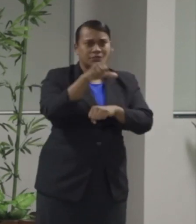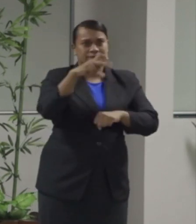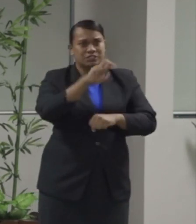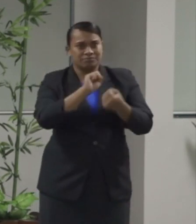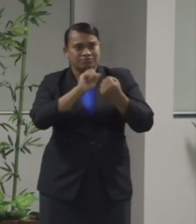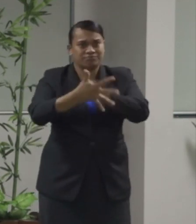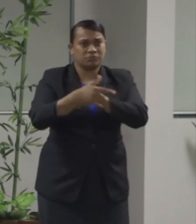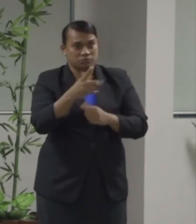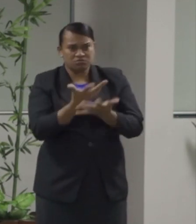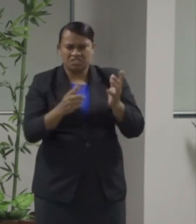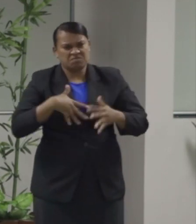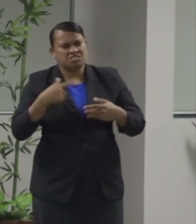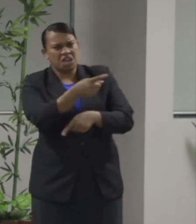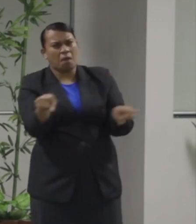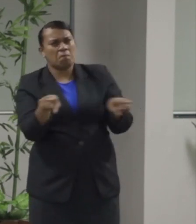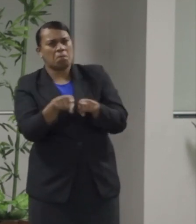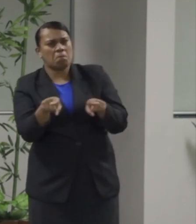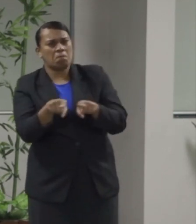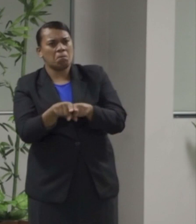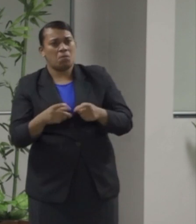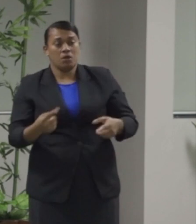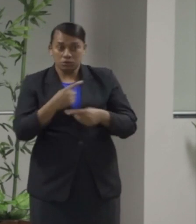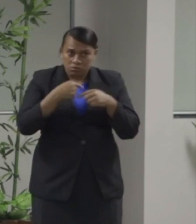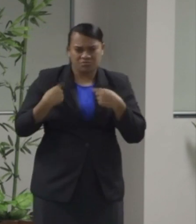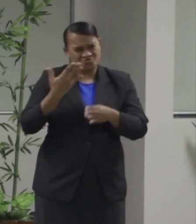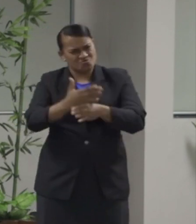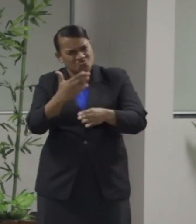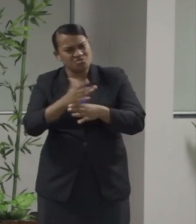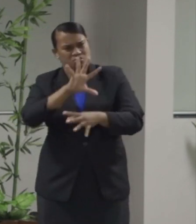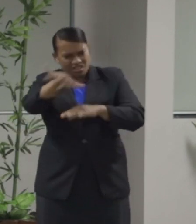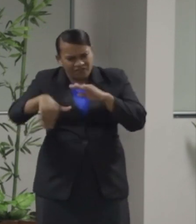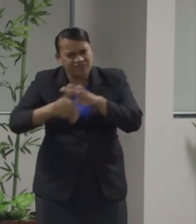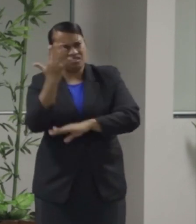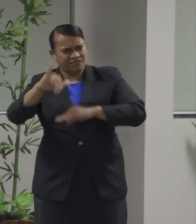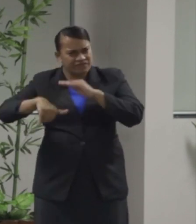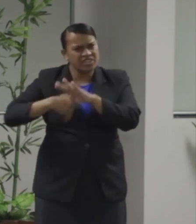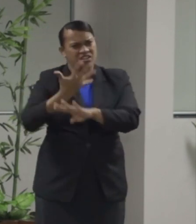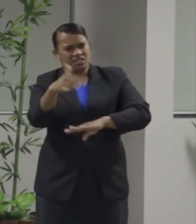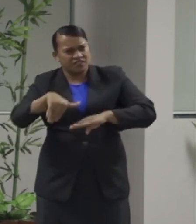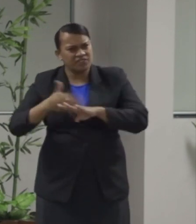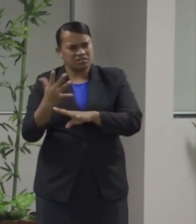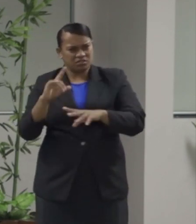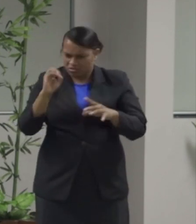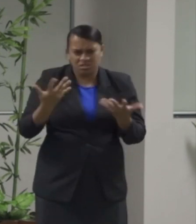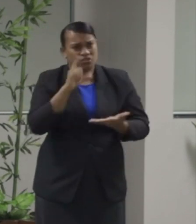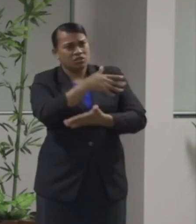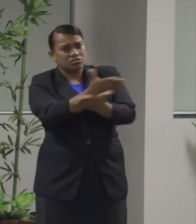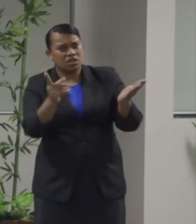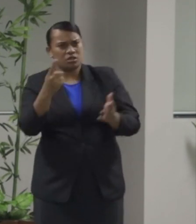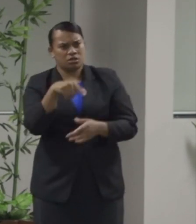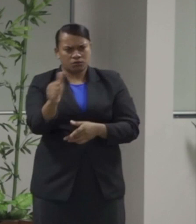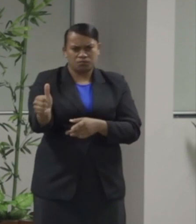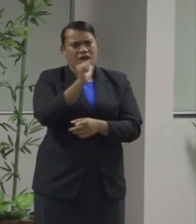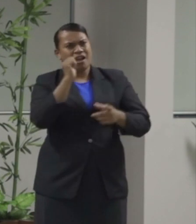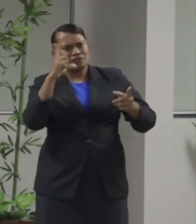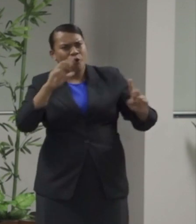suffering, and we are working every hour of the day to return our lives, our businesses, and our country to normal as quickly as